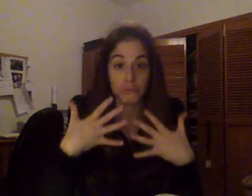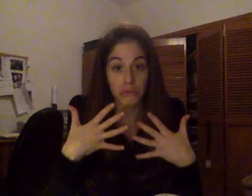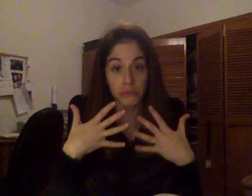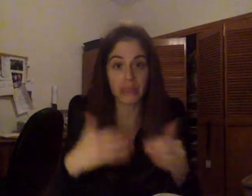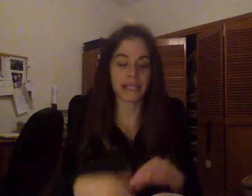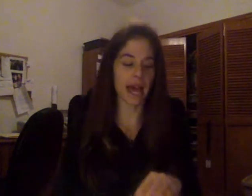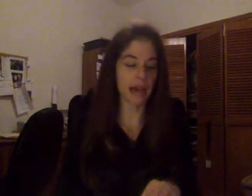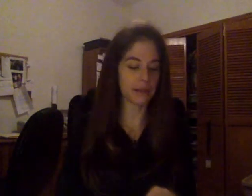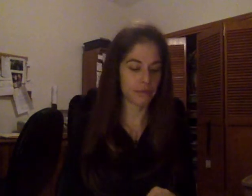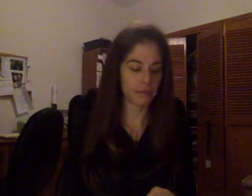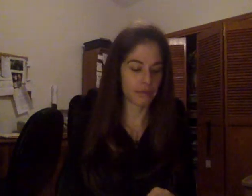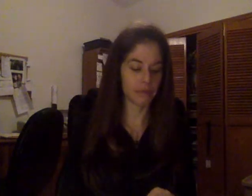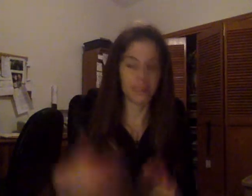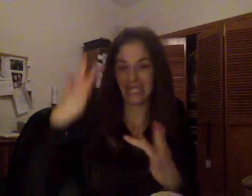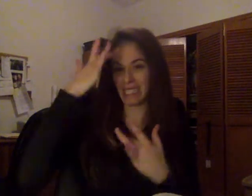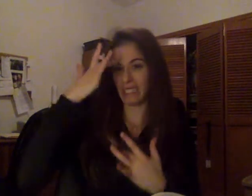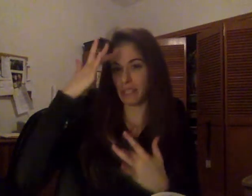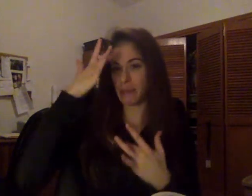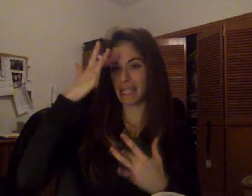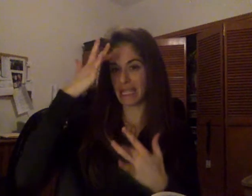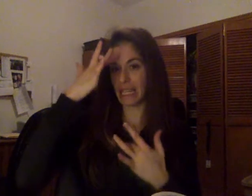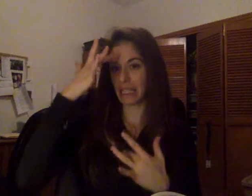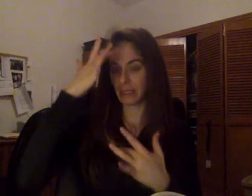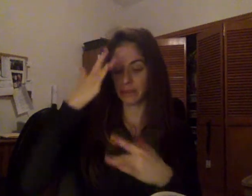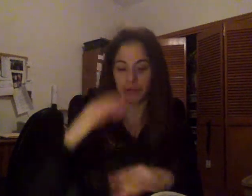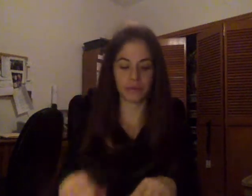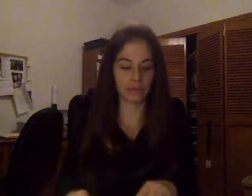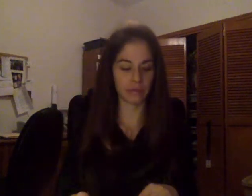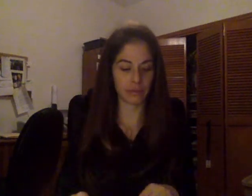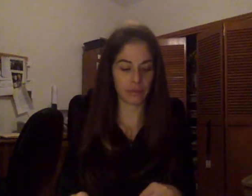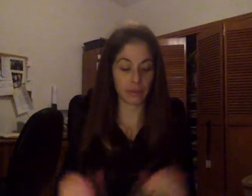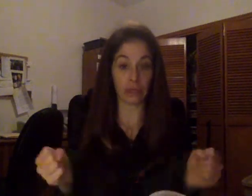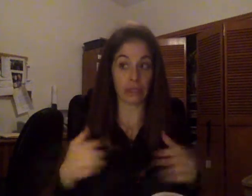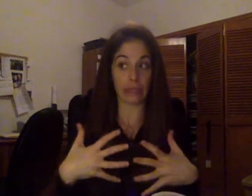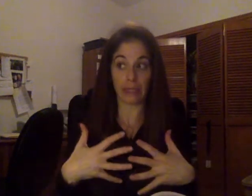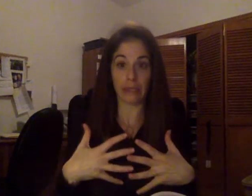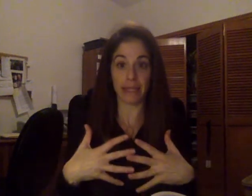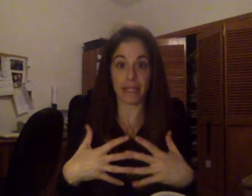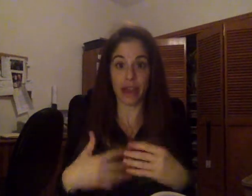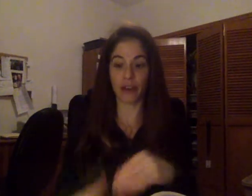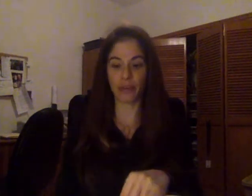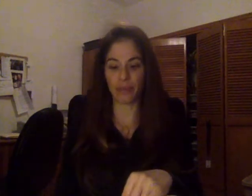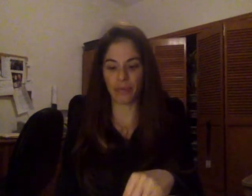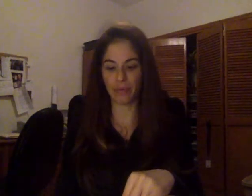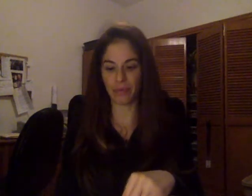To be sad. To be sick. To be scared.